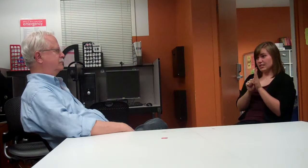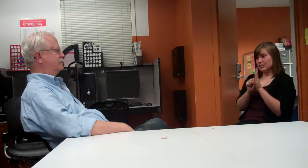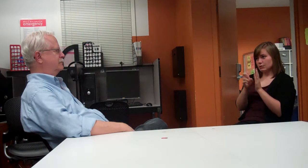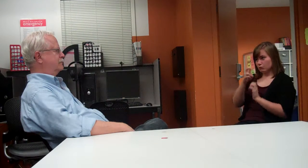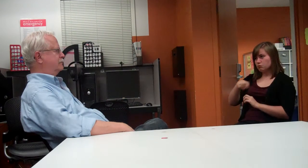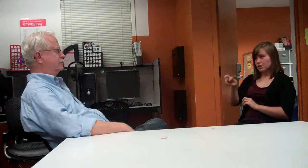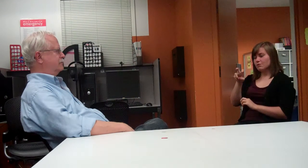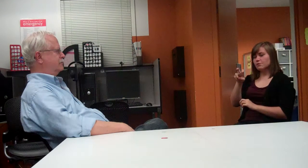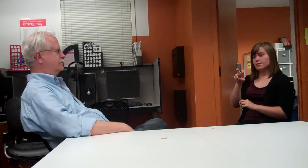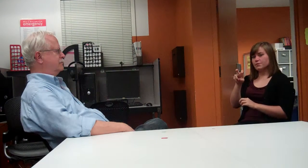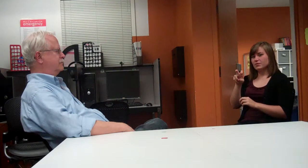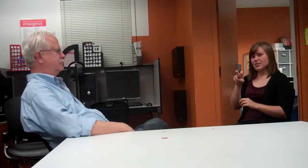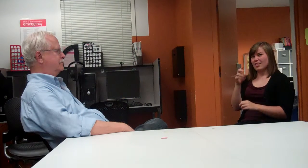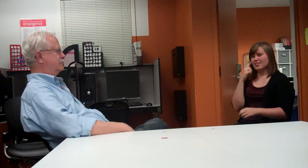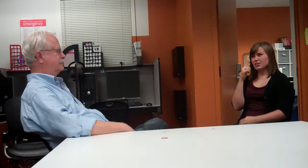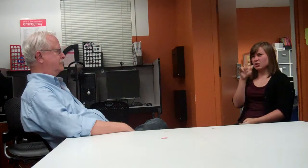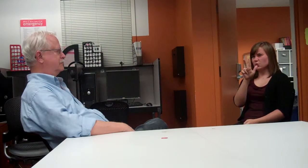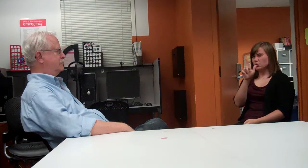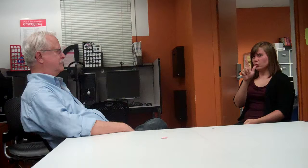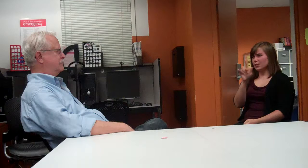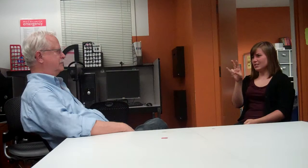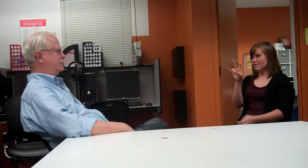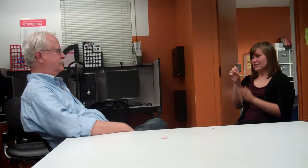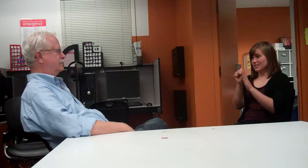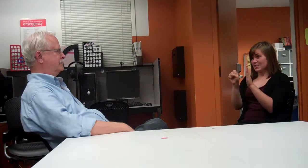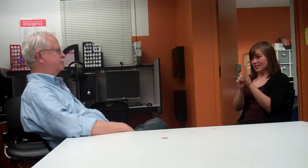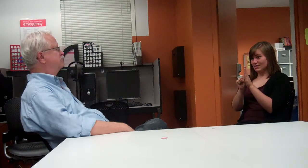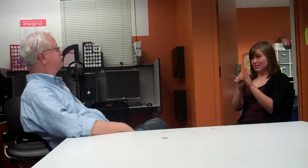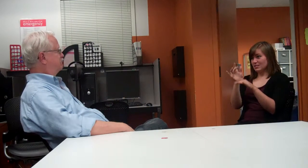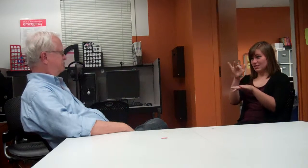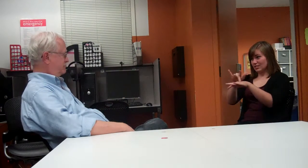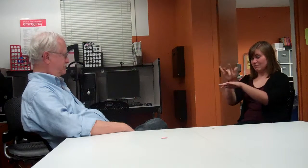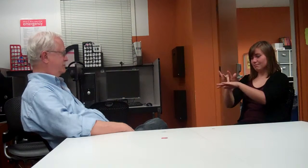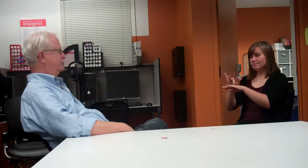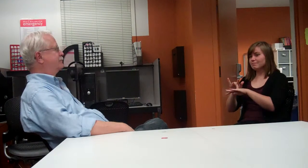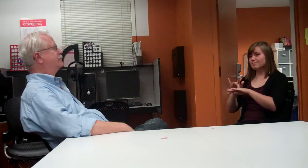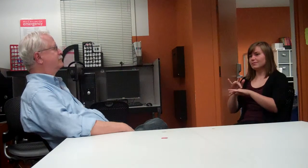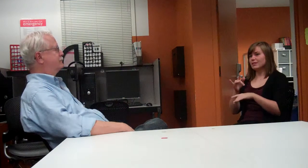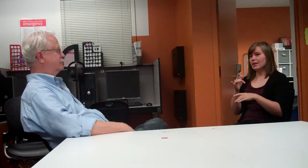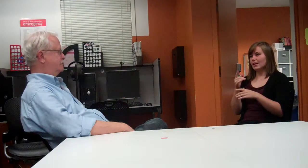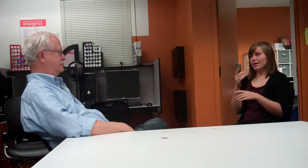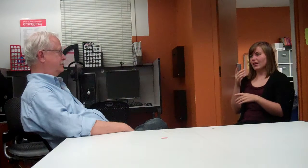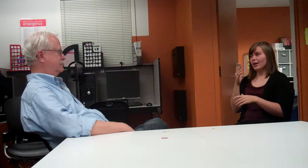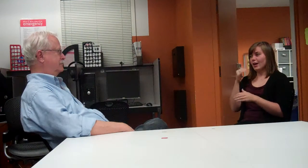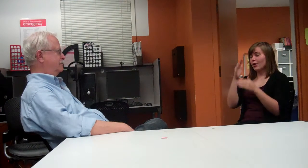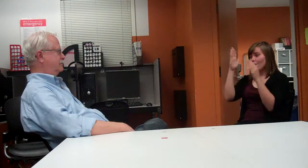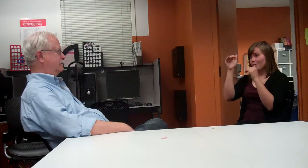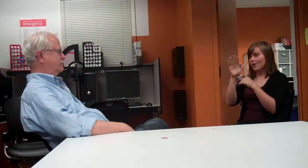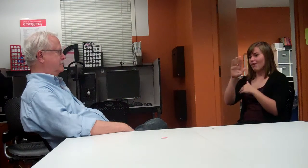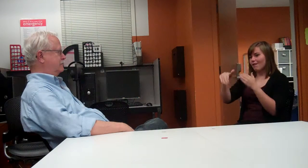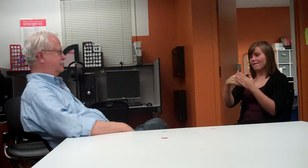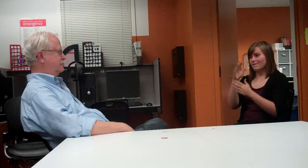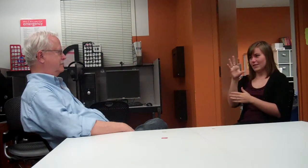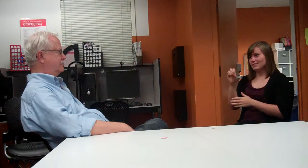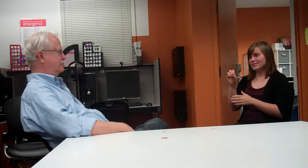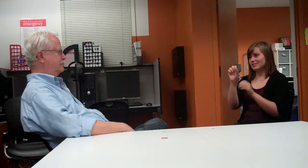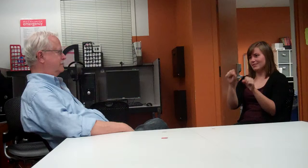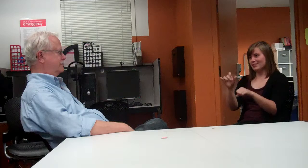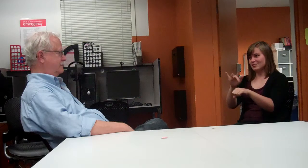about 27 states, but I want to make it 50, and I want to, when I'm done with school, I want to focus more